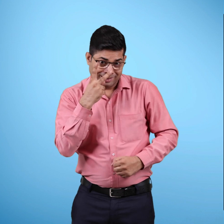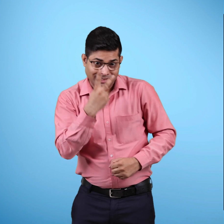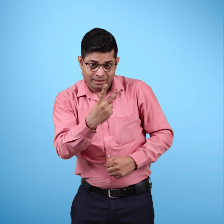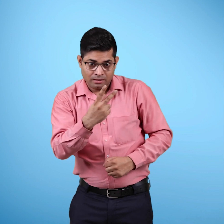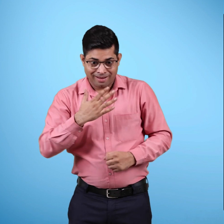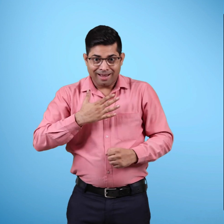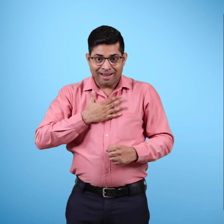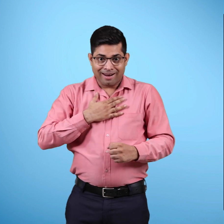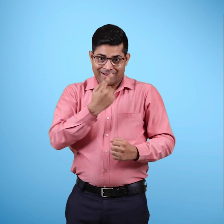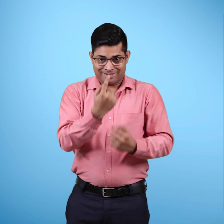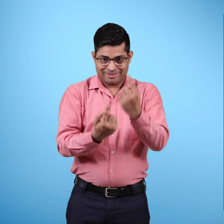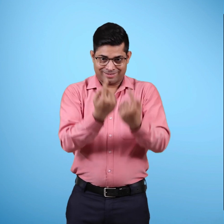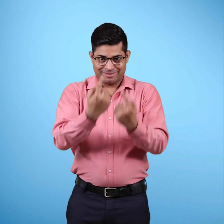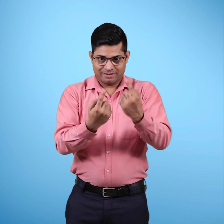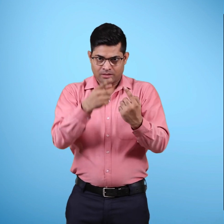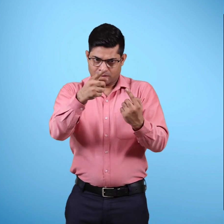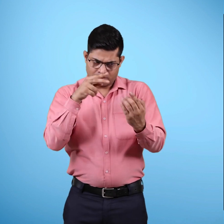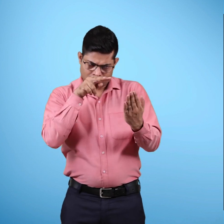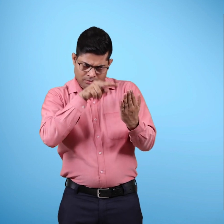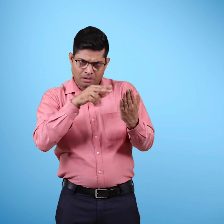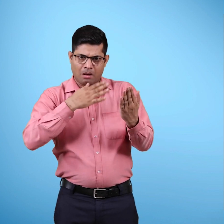Fill this table yourself according to your observation.